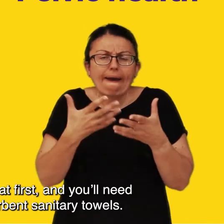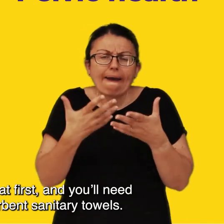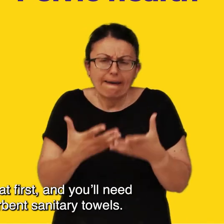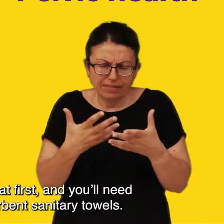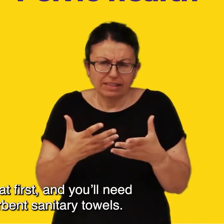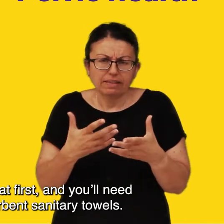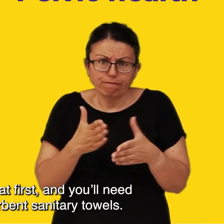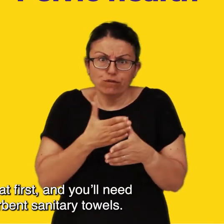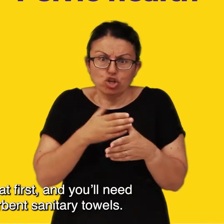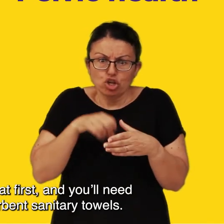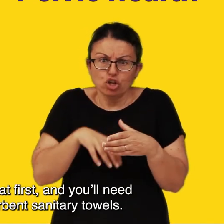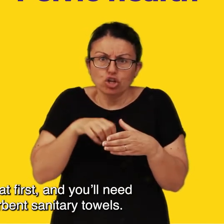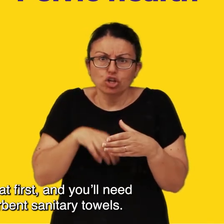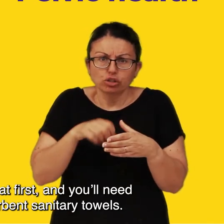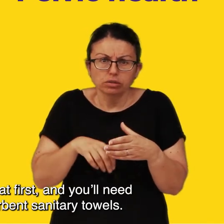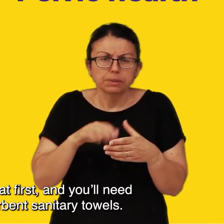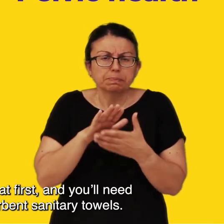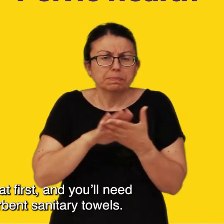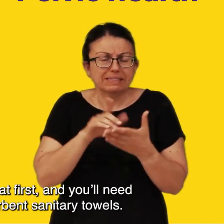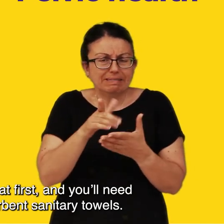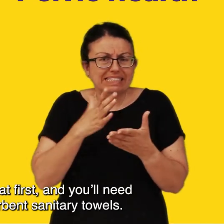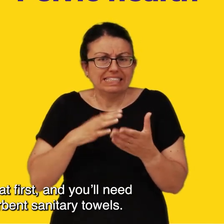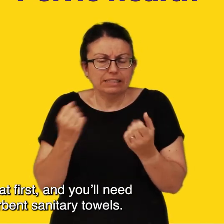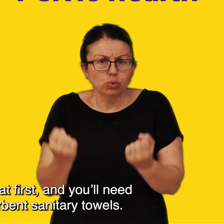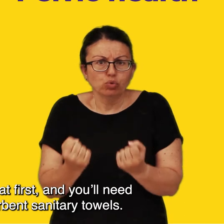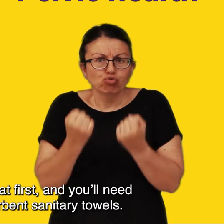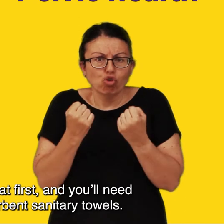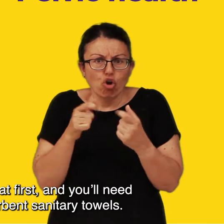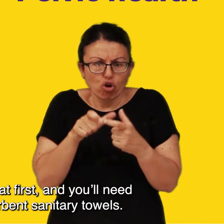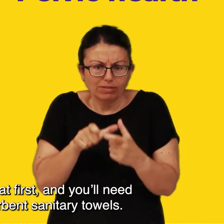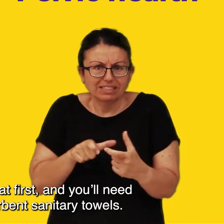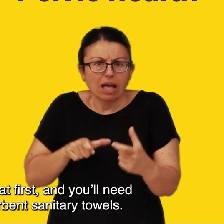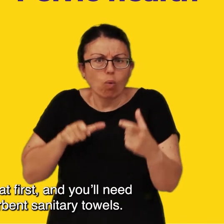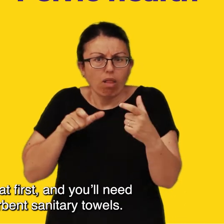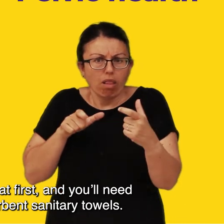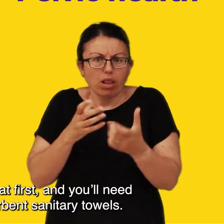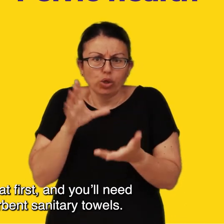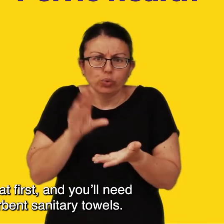It'll be heavy at first and you'll need super absorbent sanitary towels.